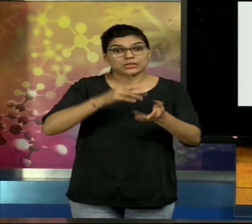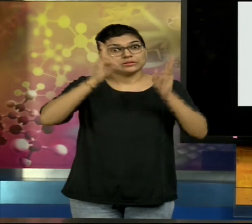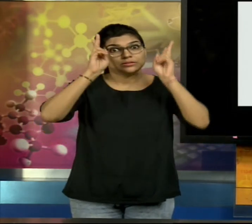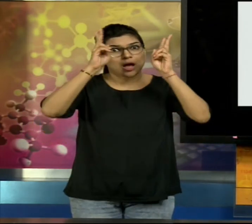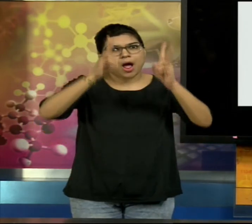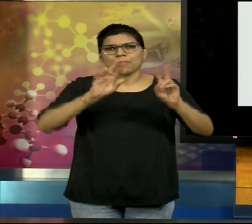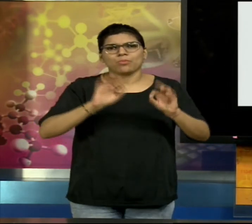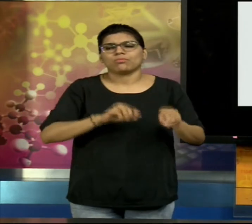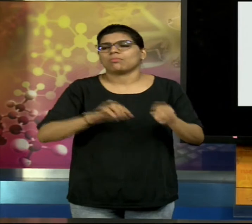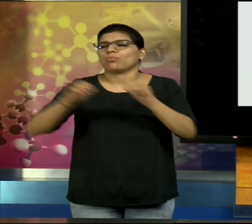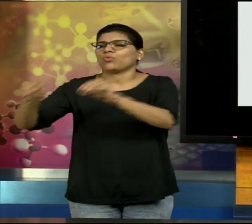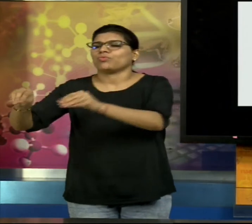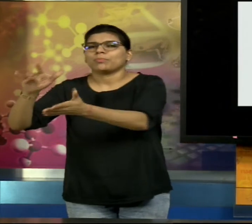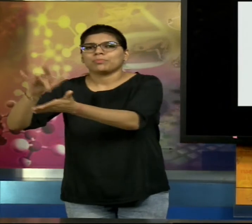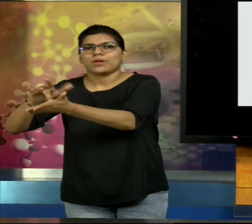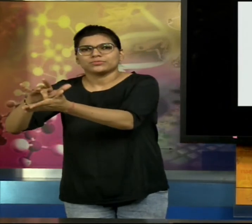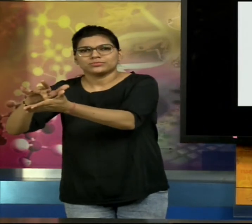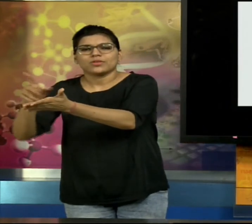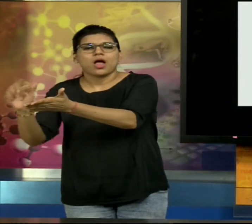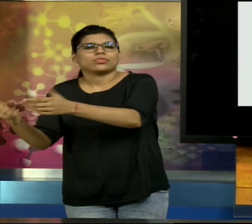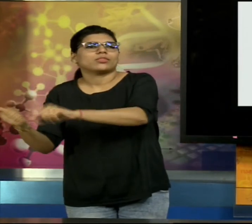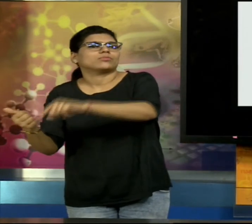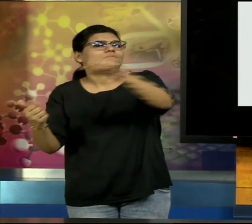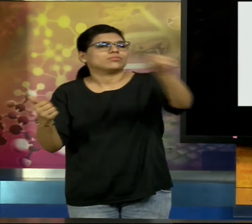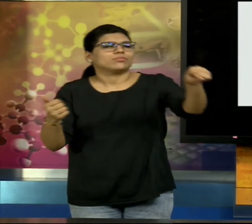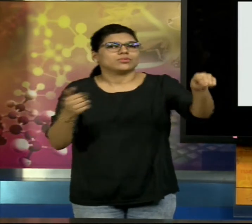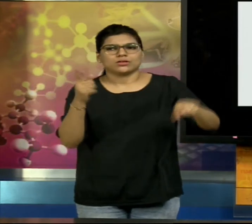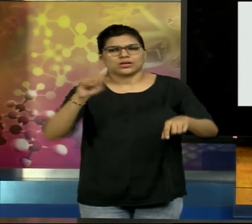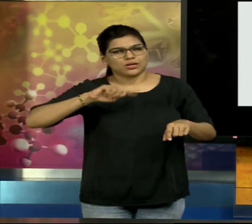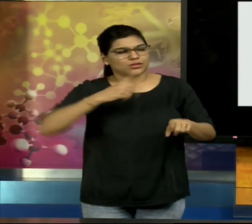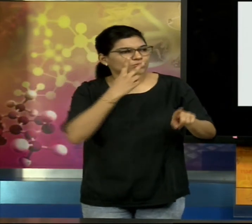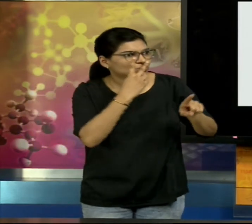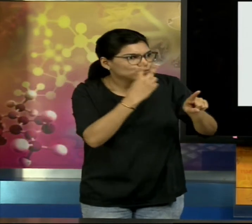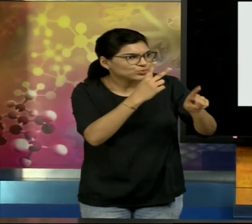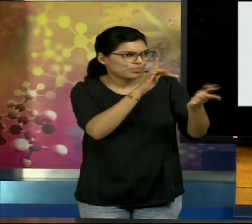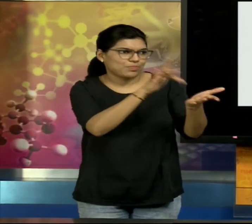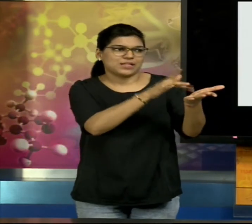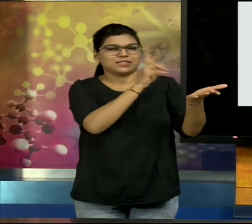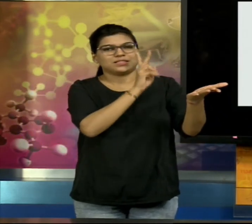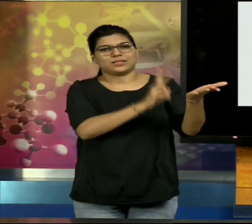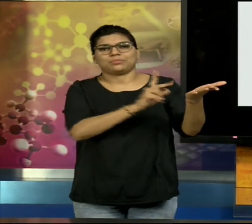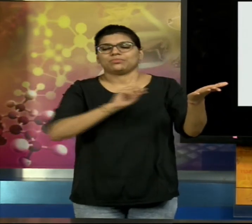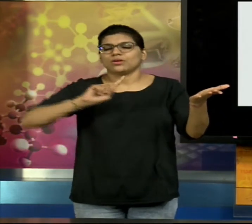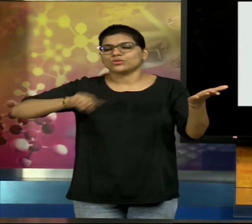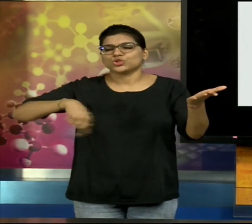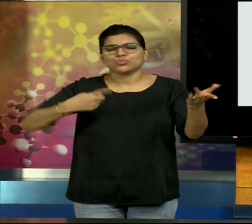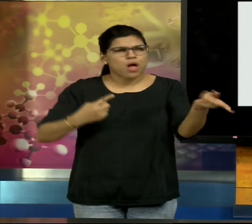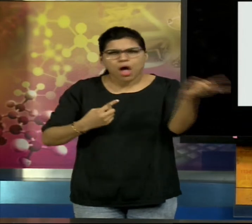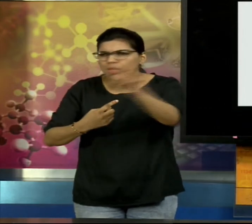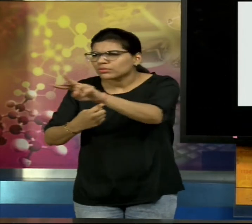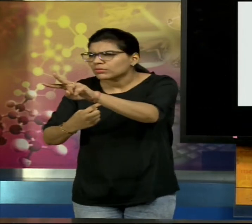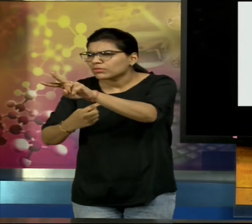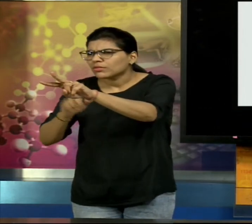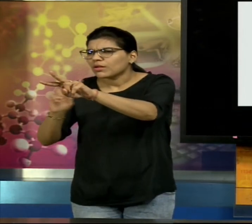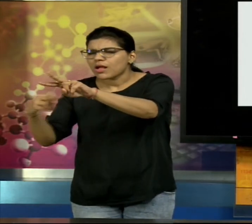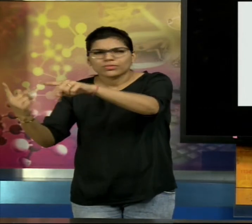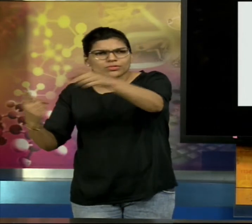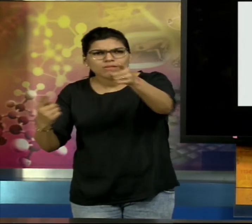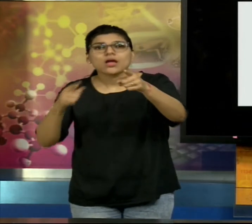go. The shopkeepers even, the thelivala, they are not have